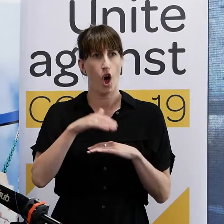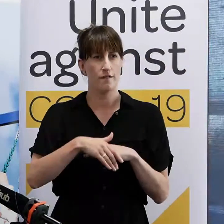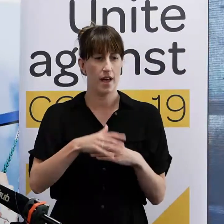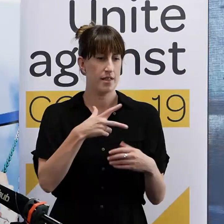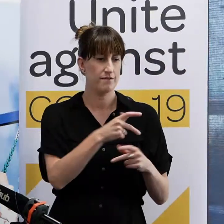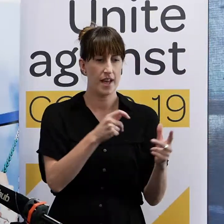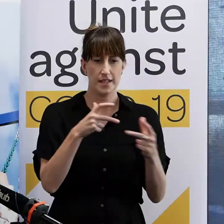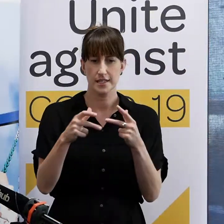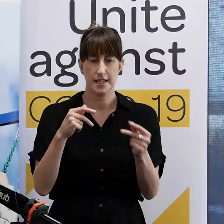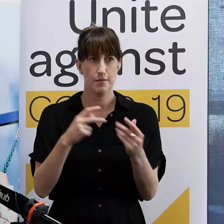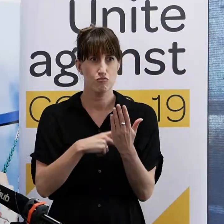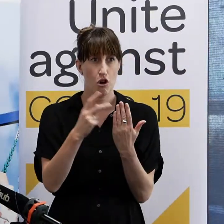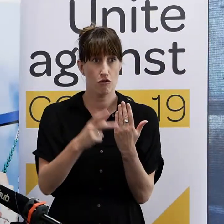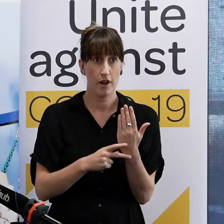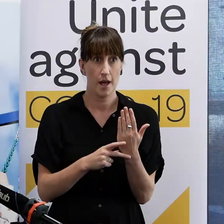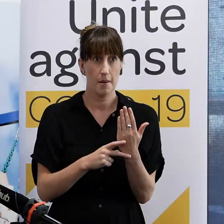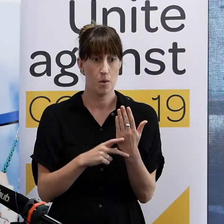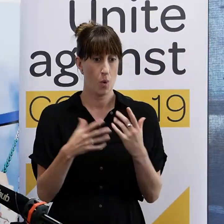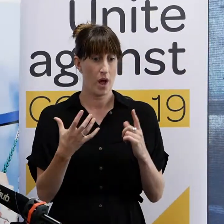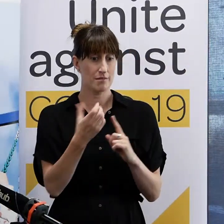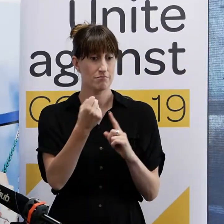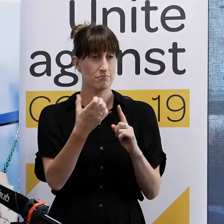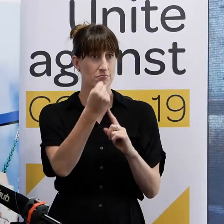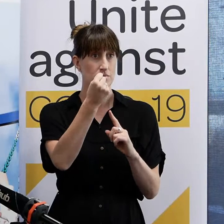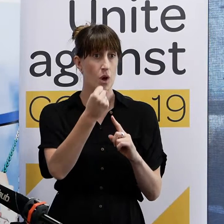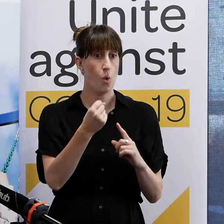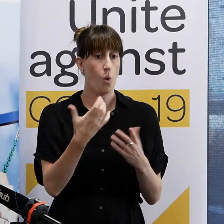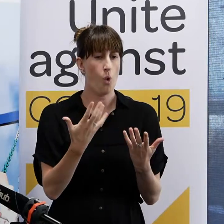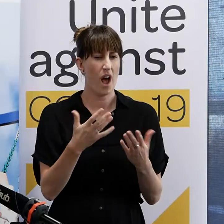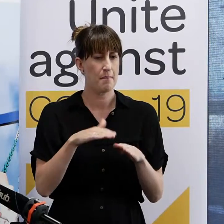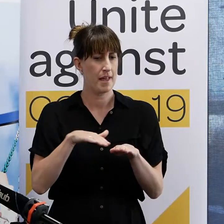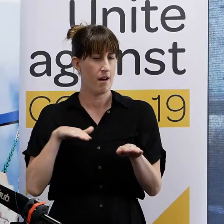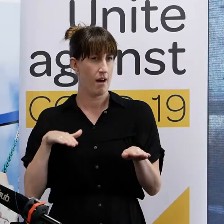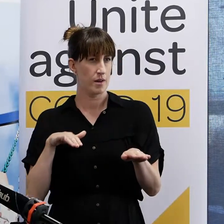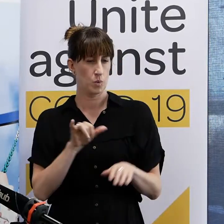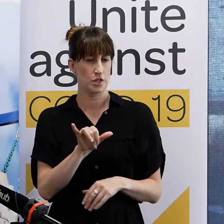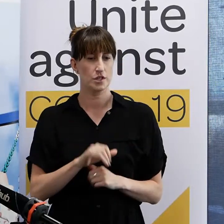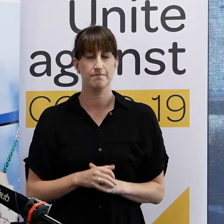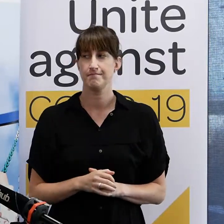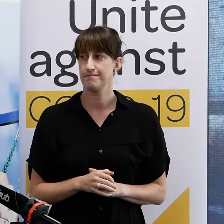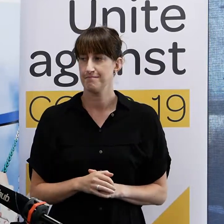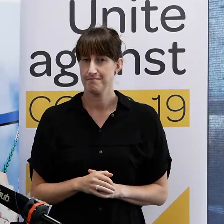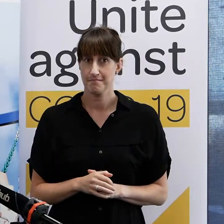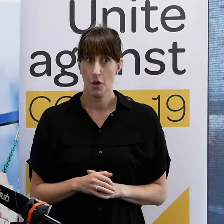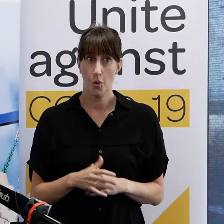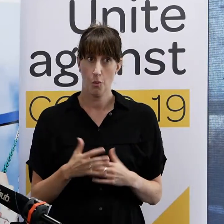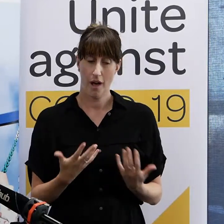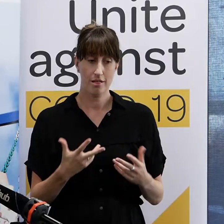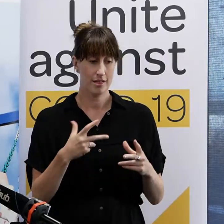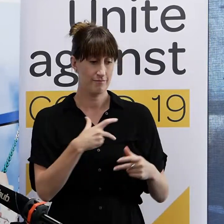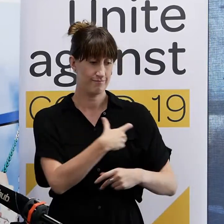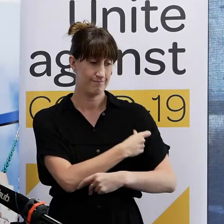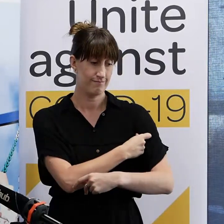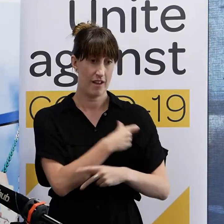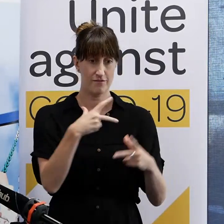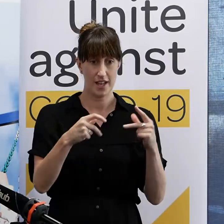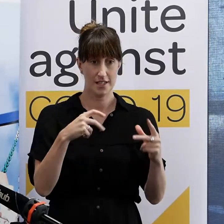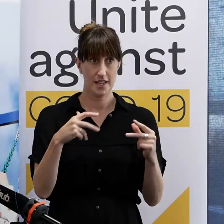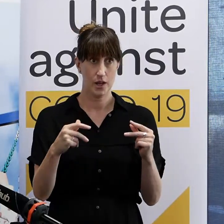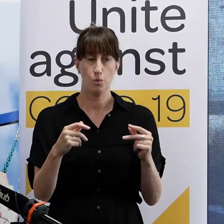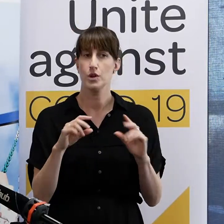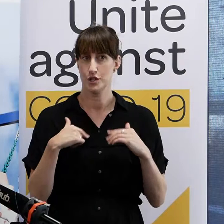or are we somewhat behind? We are doing very well against our modelled